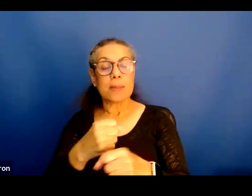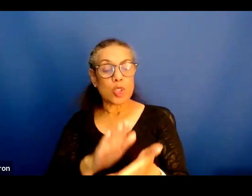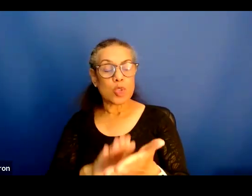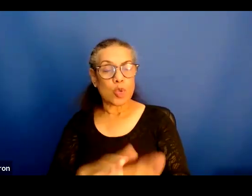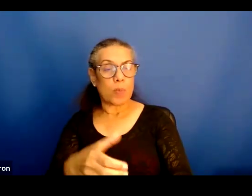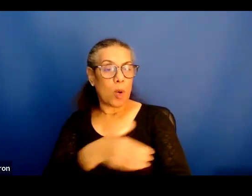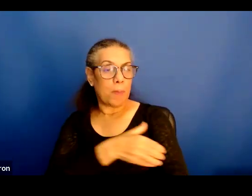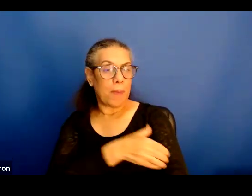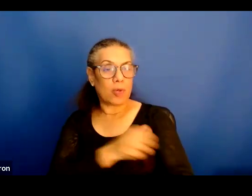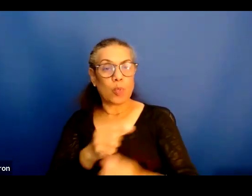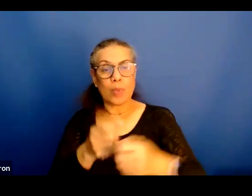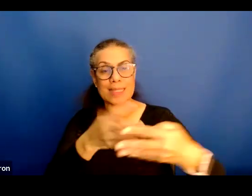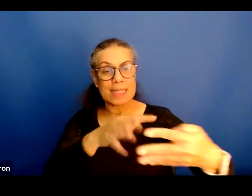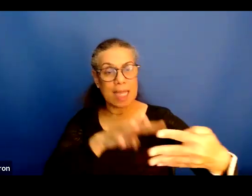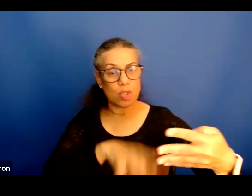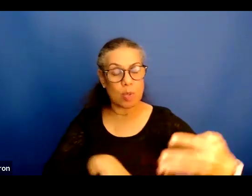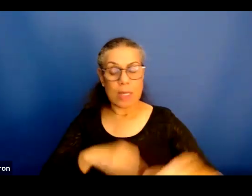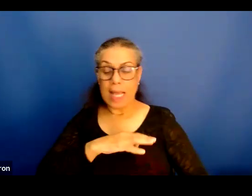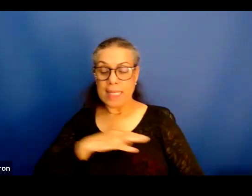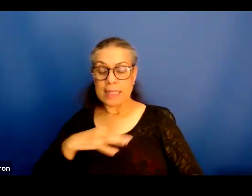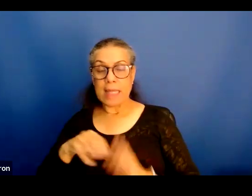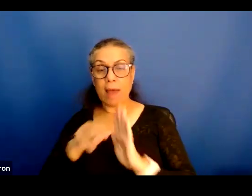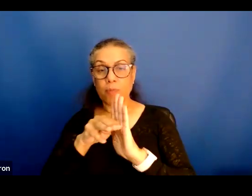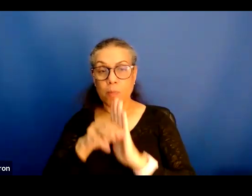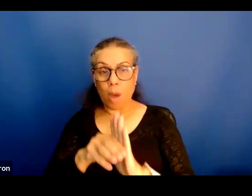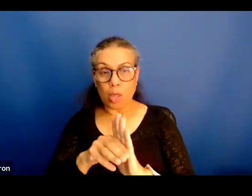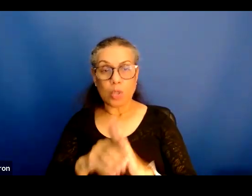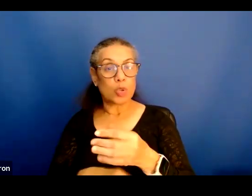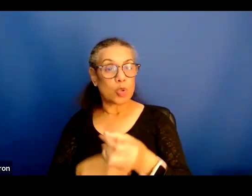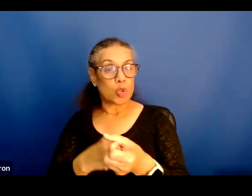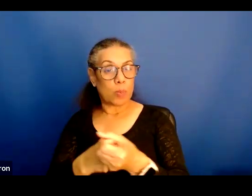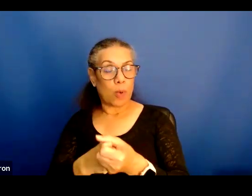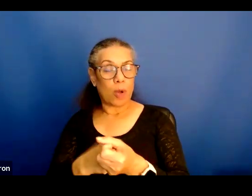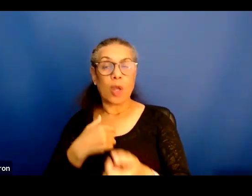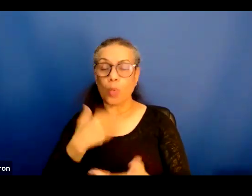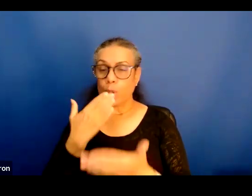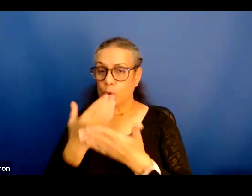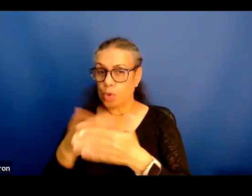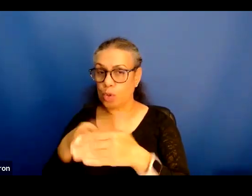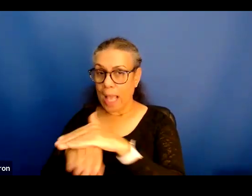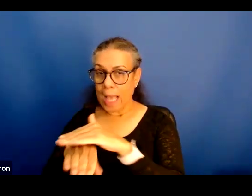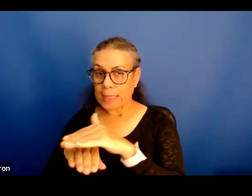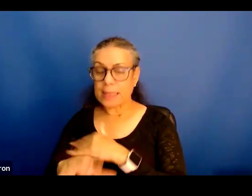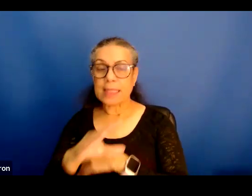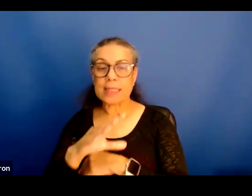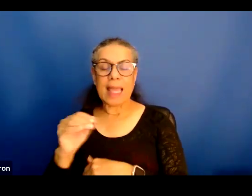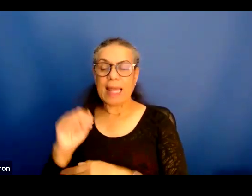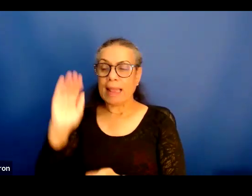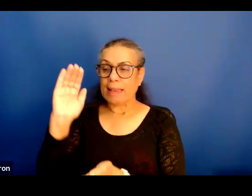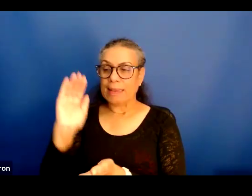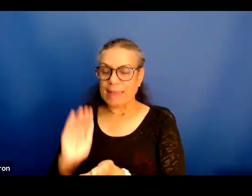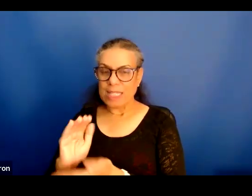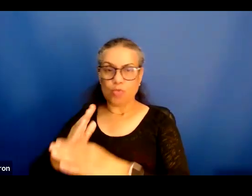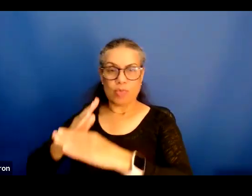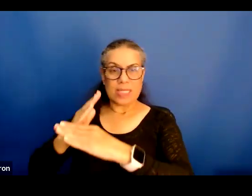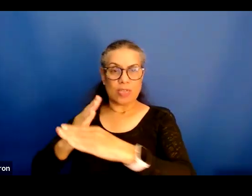more inclusive schedules, staffing models, and instructional supports that provide meaningful access and least restrictive environment opportunities for our